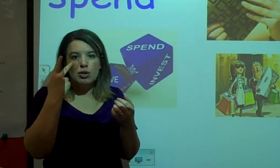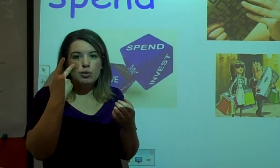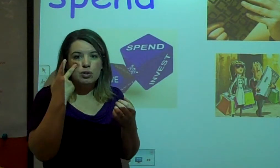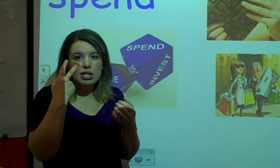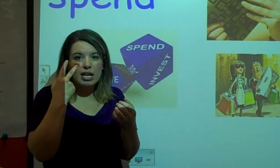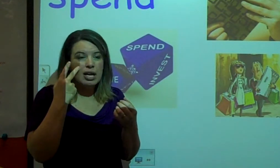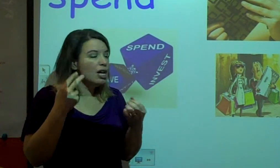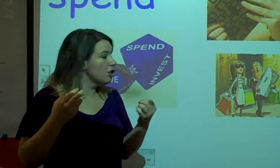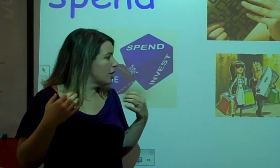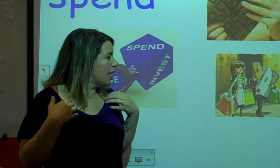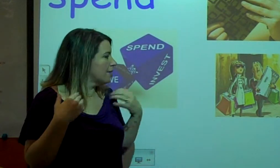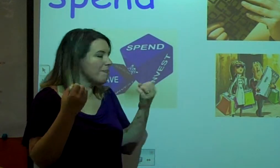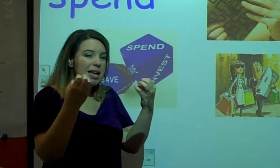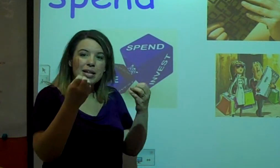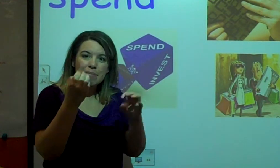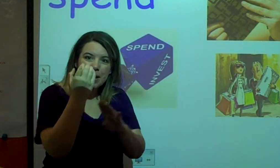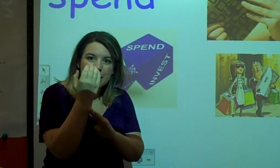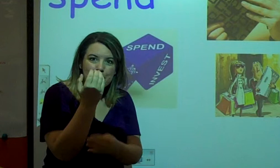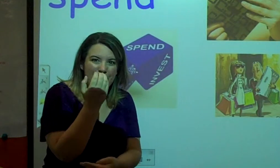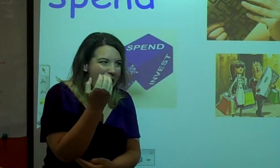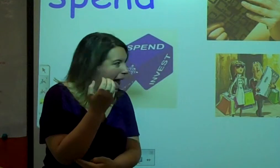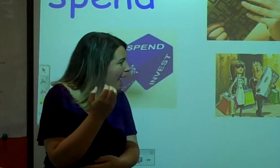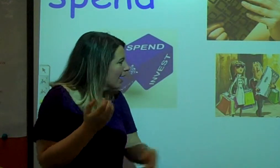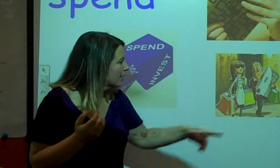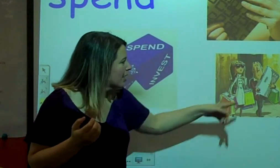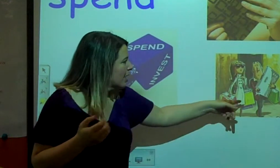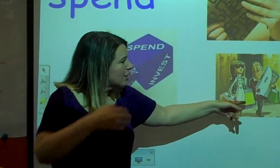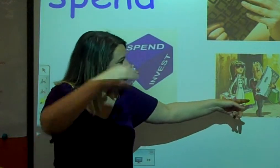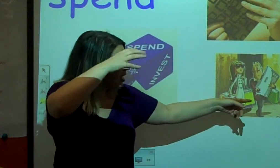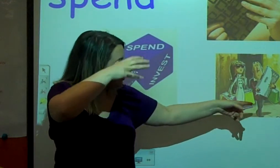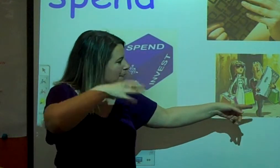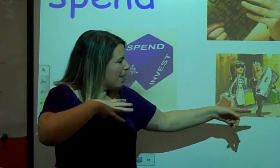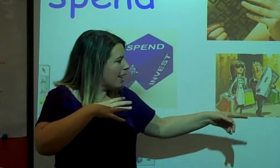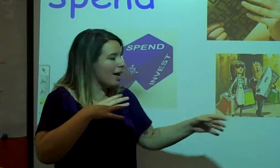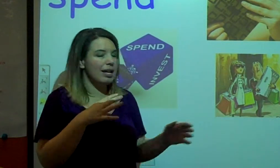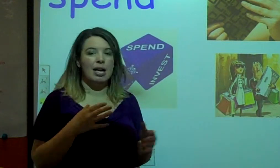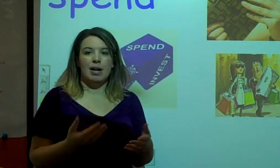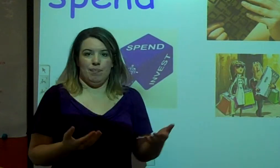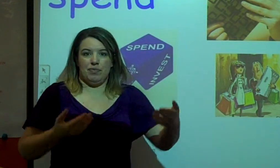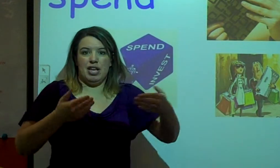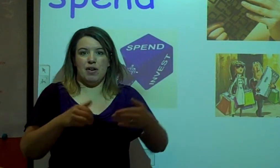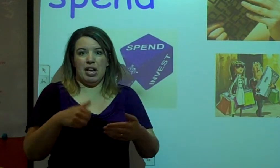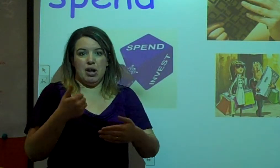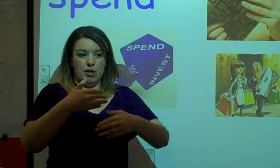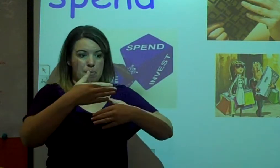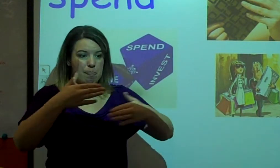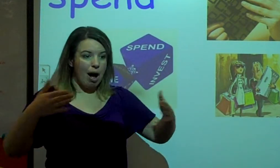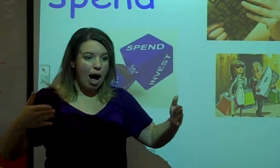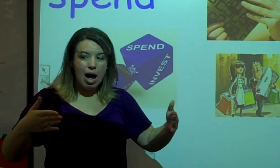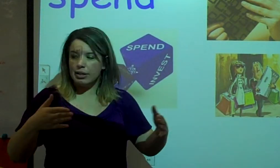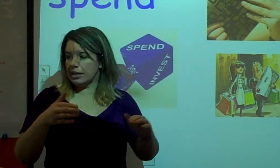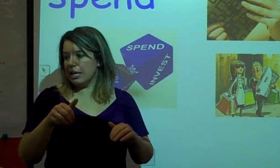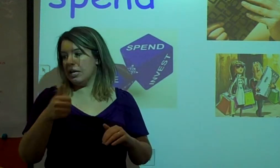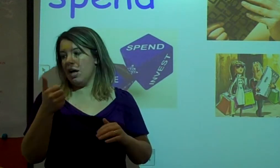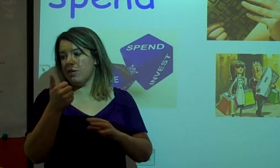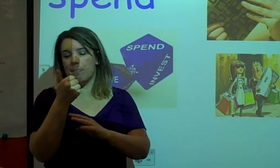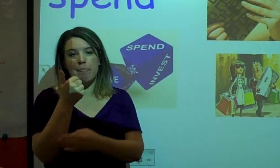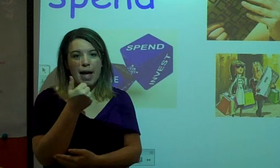You see she has many bags, and she has a man carrying another box and another